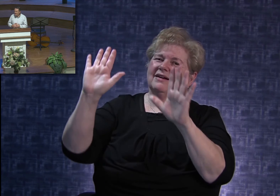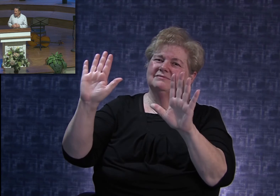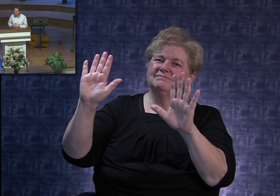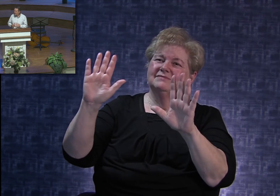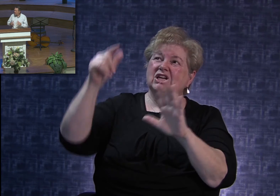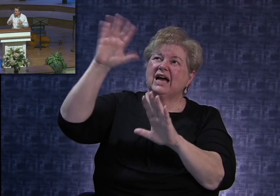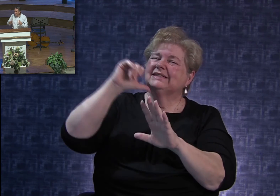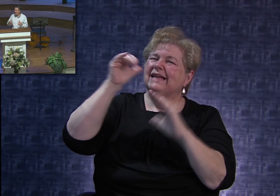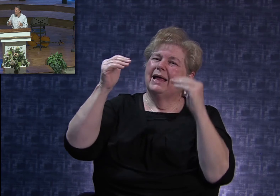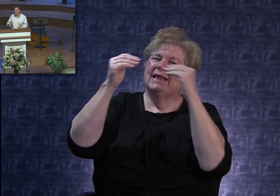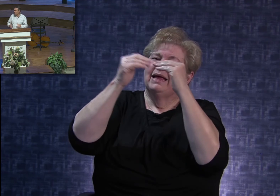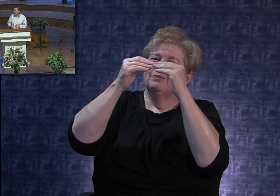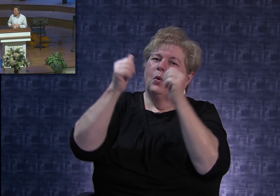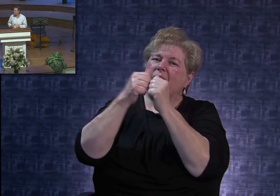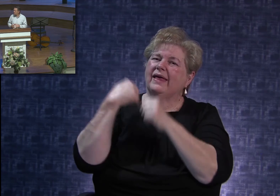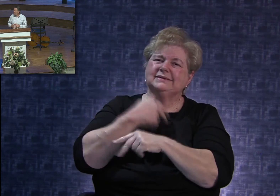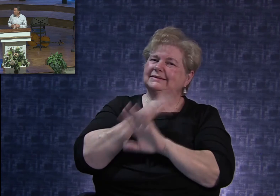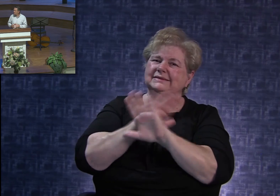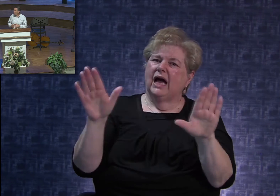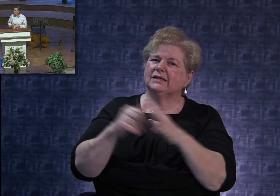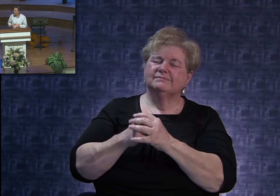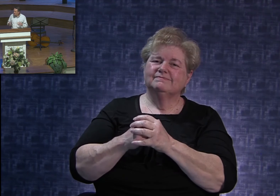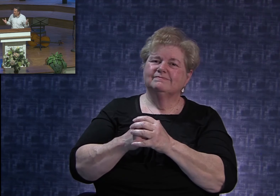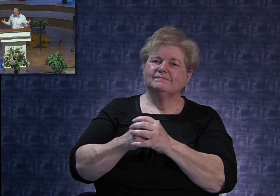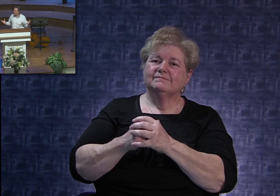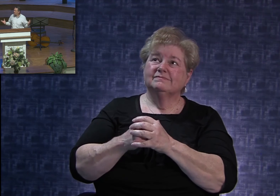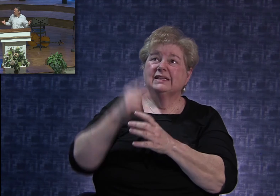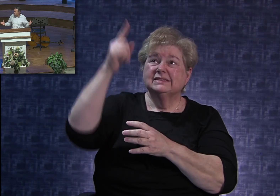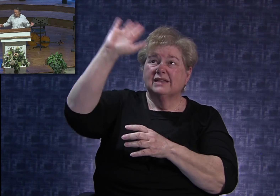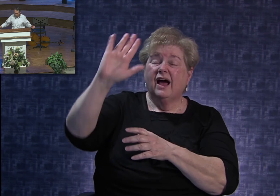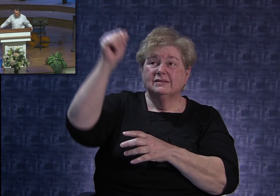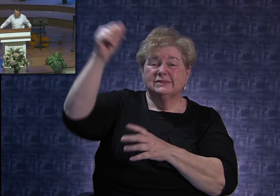He's not tame. He's God.